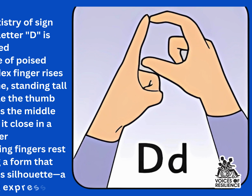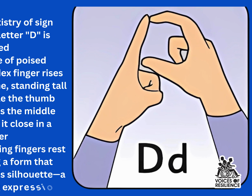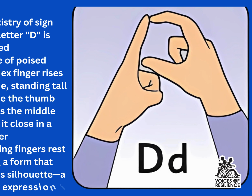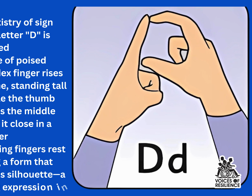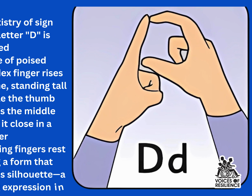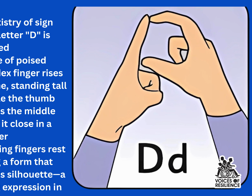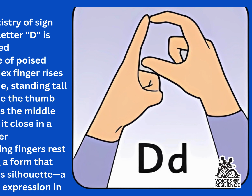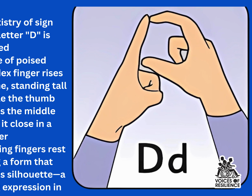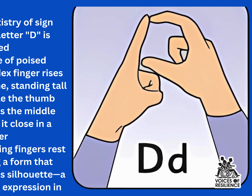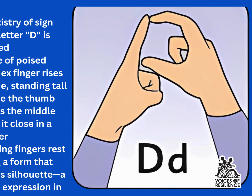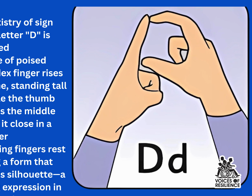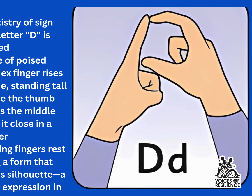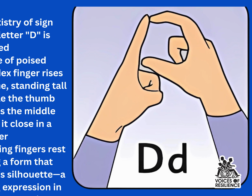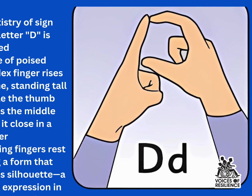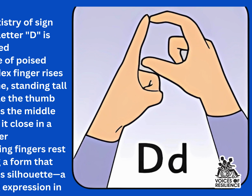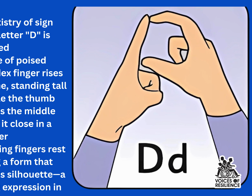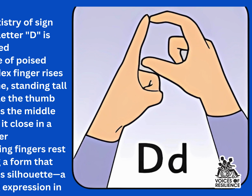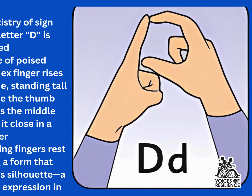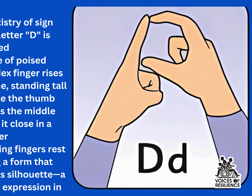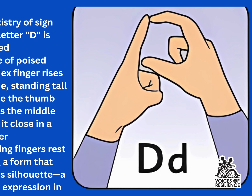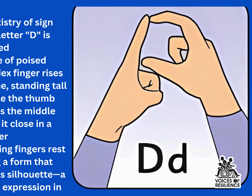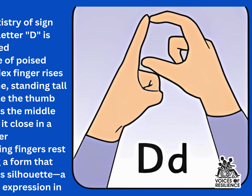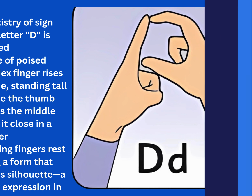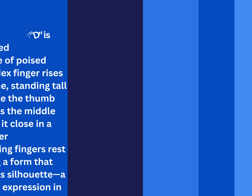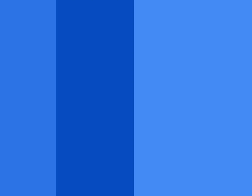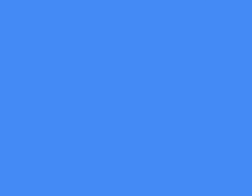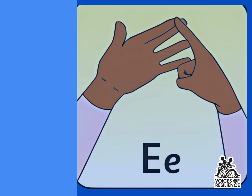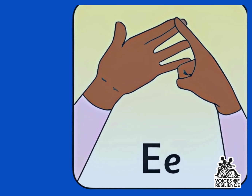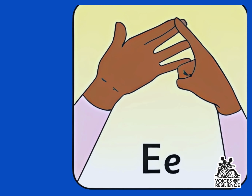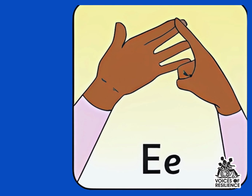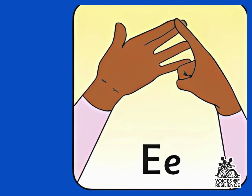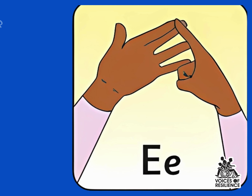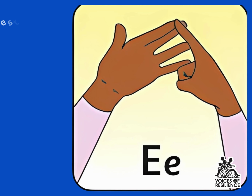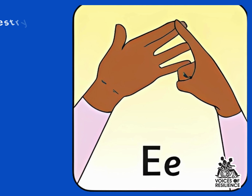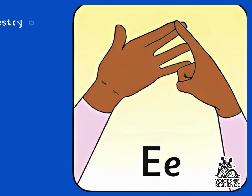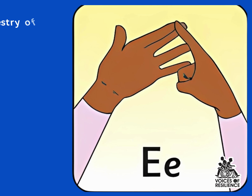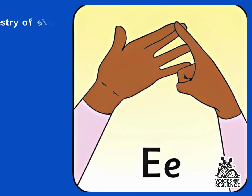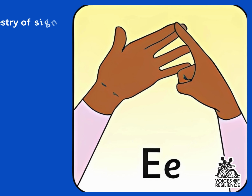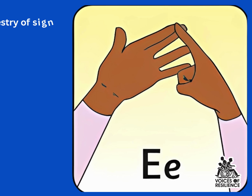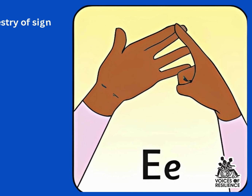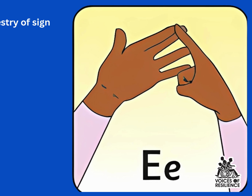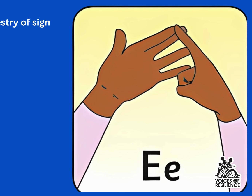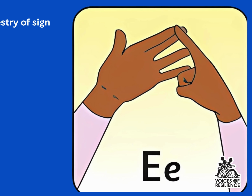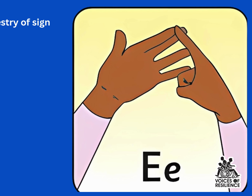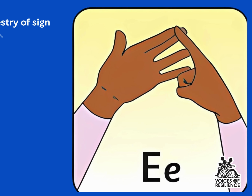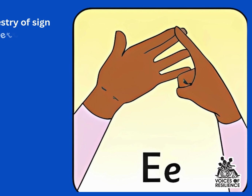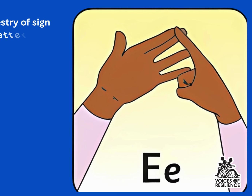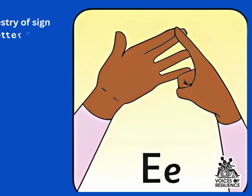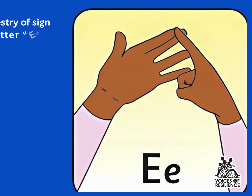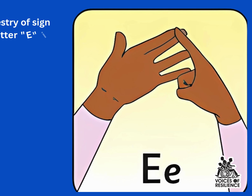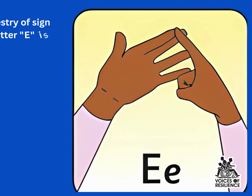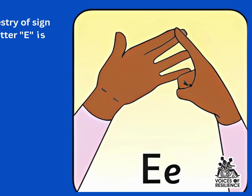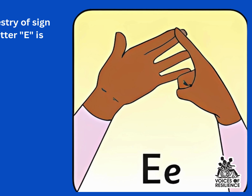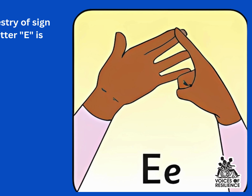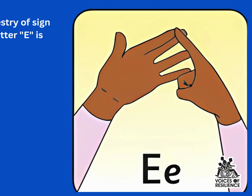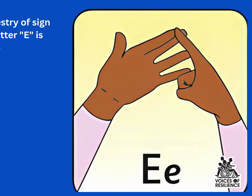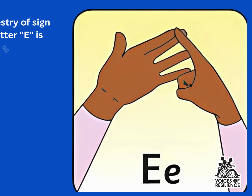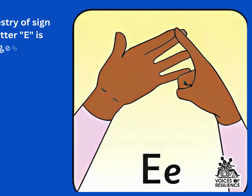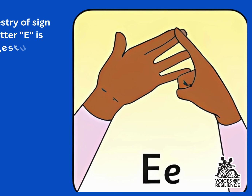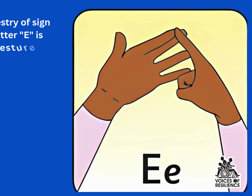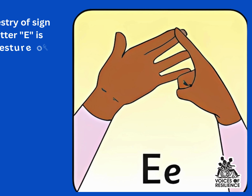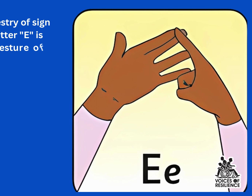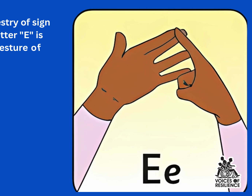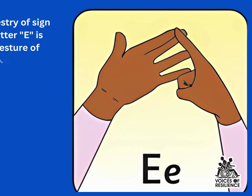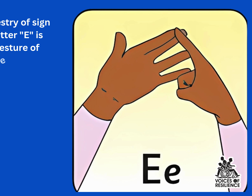yet striking expression in the language of hands. In the silent artistry of sign language, the letter D is crafted